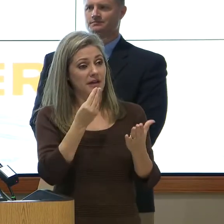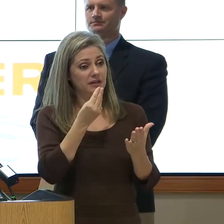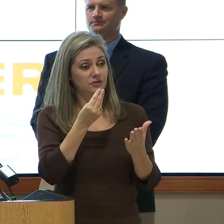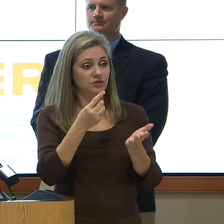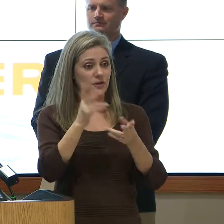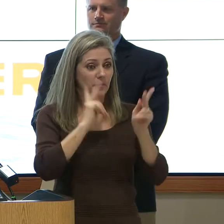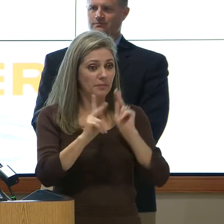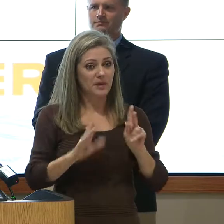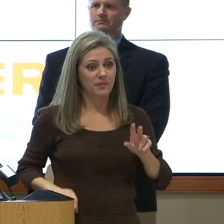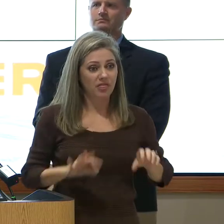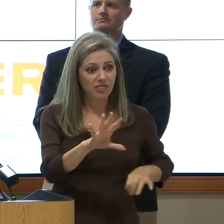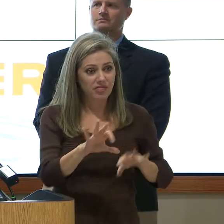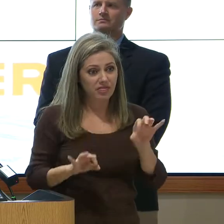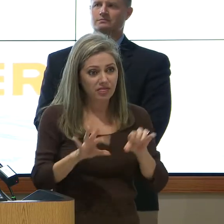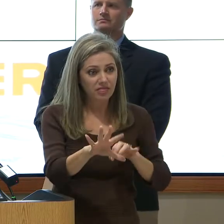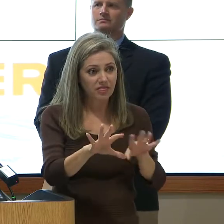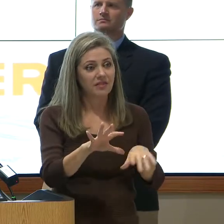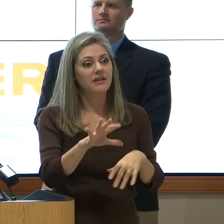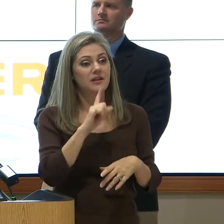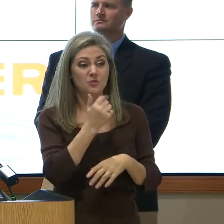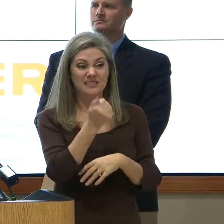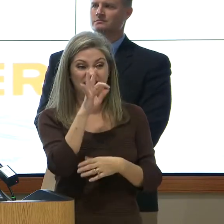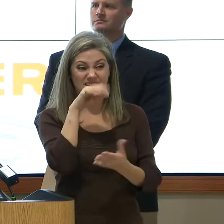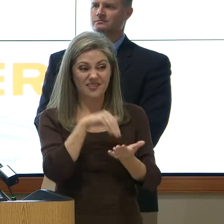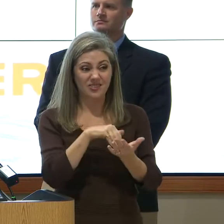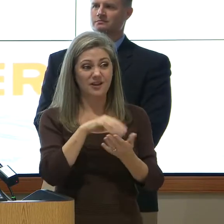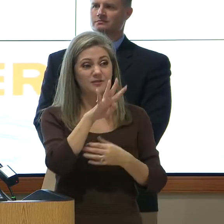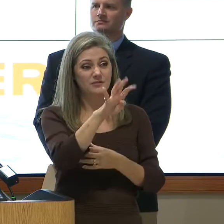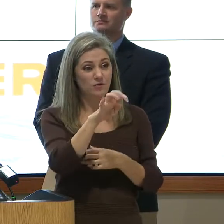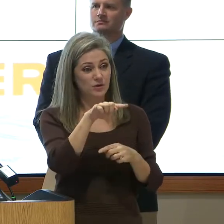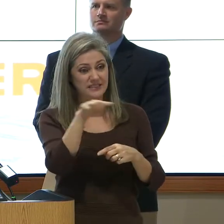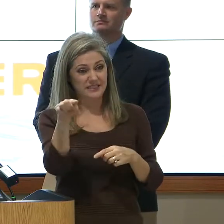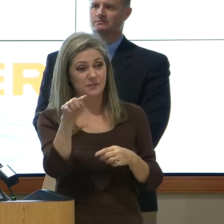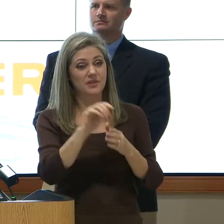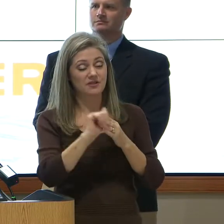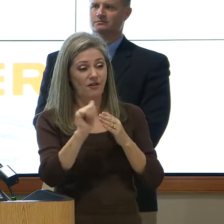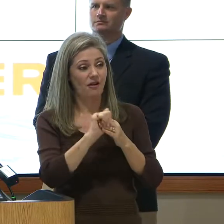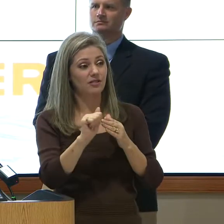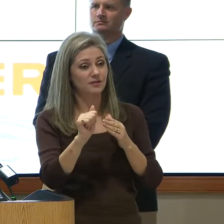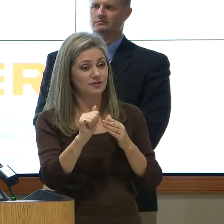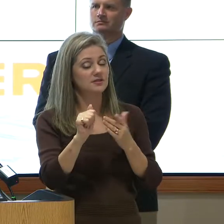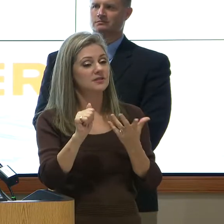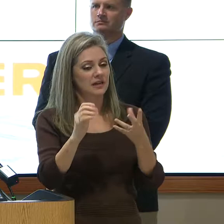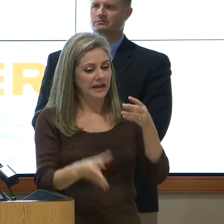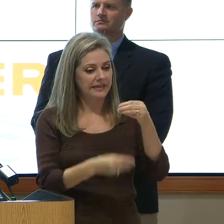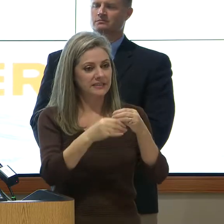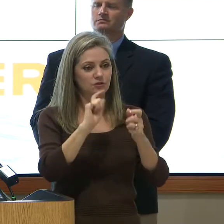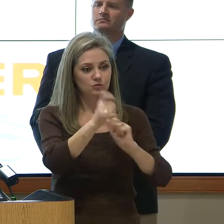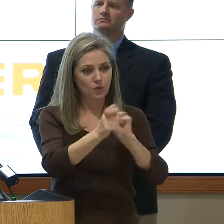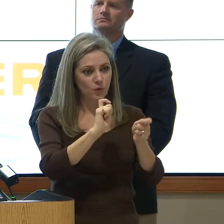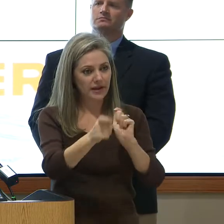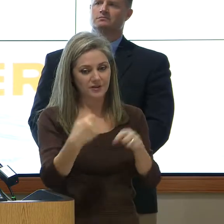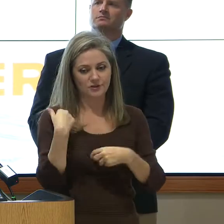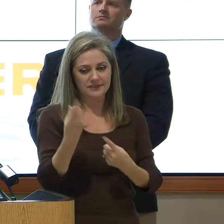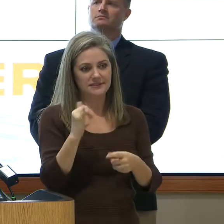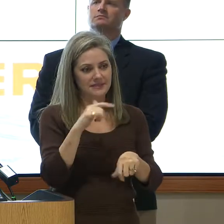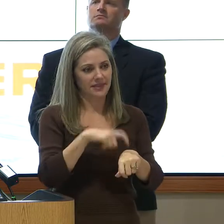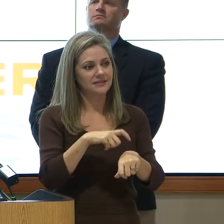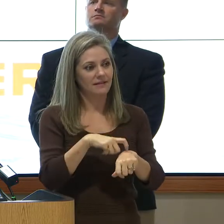after GoFundMe took their part. There was $19,400 and something dollars in there. There's been additional donations made since then.